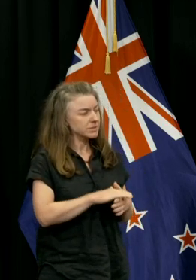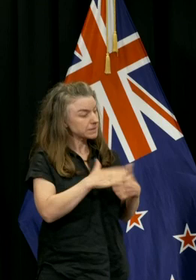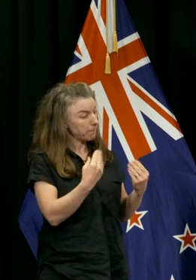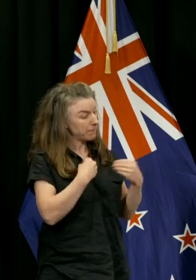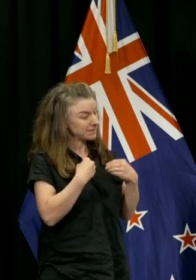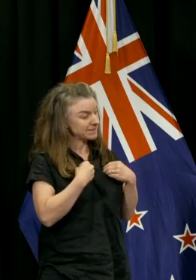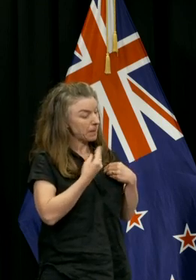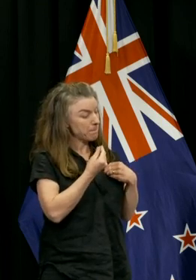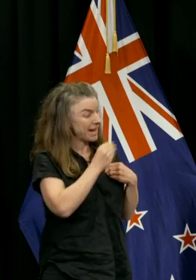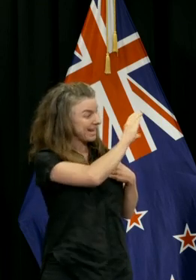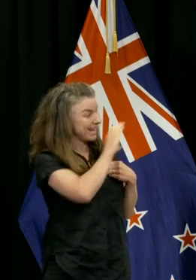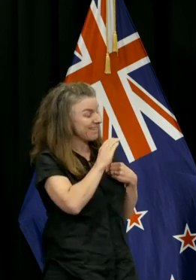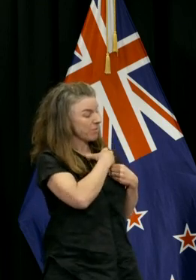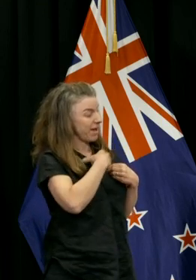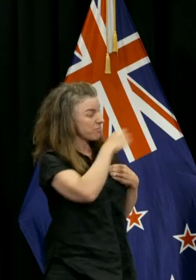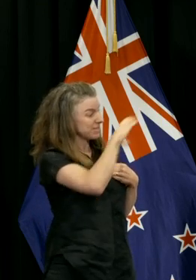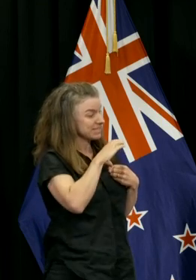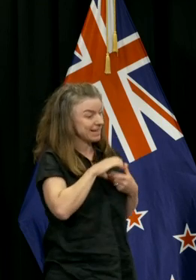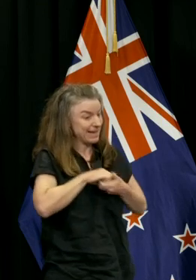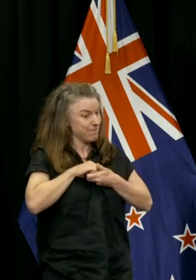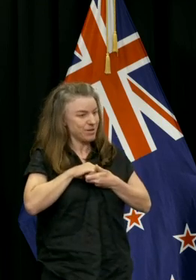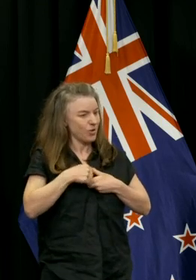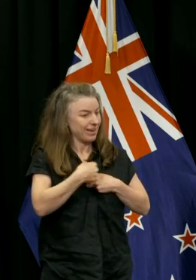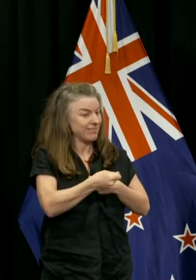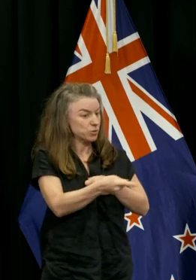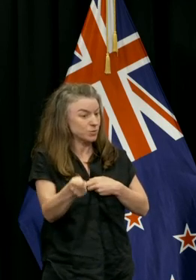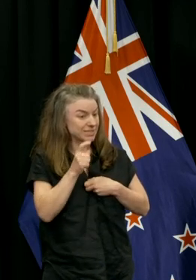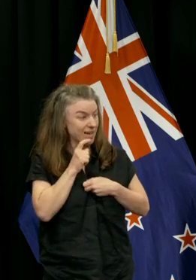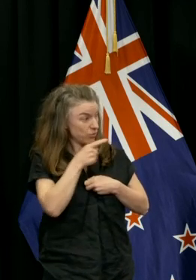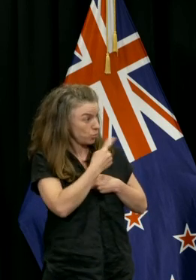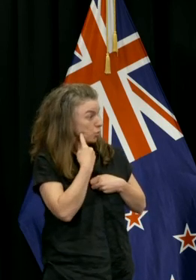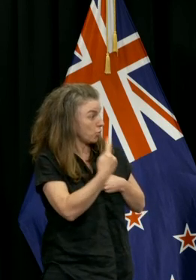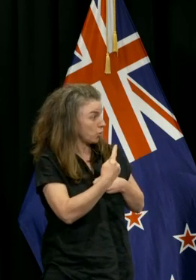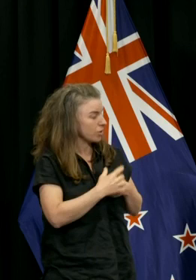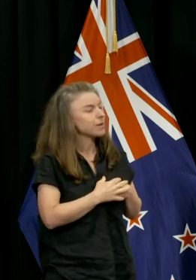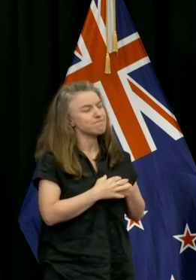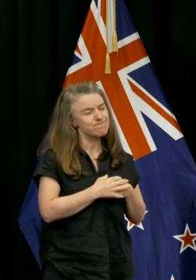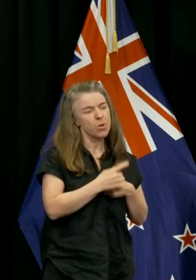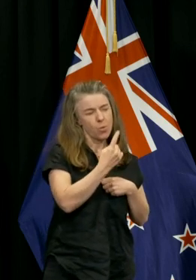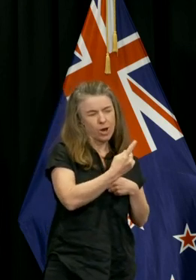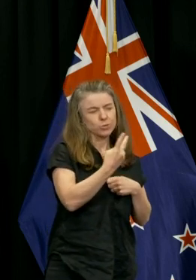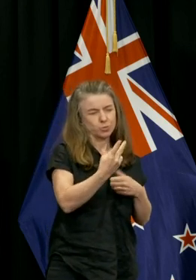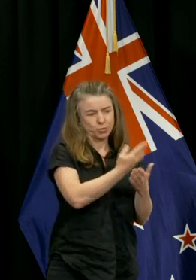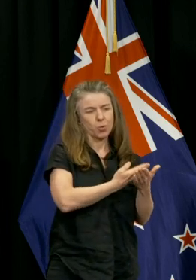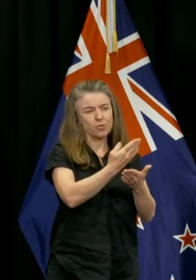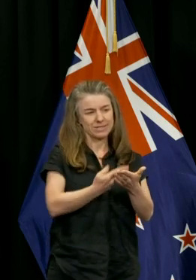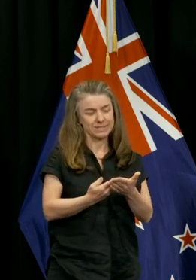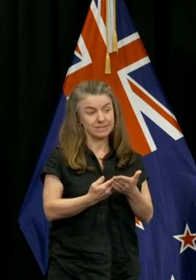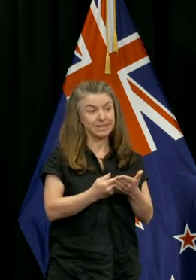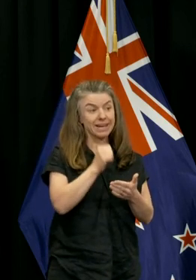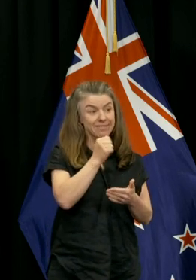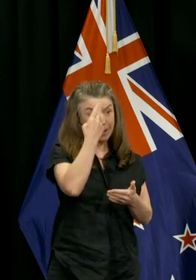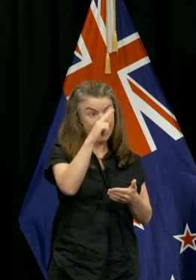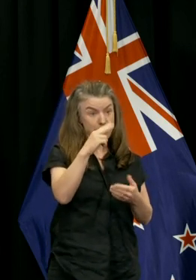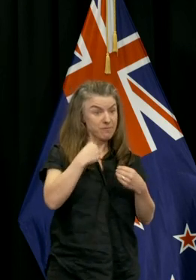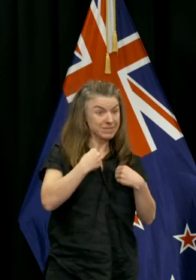passing on to their employees? One or two, and including from the media, and I've made very clear that if we get the name of that business, we